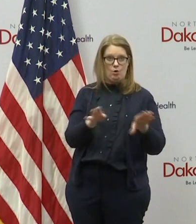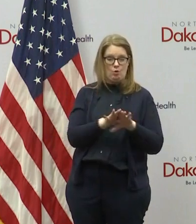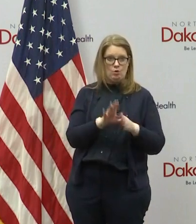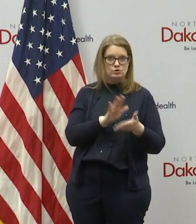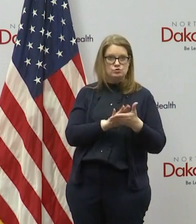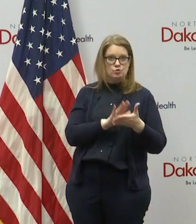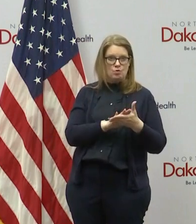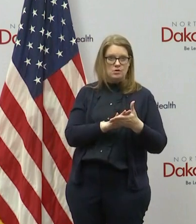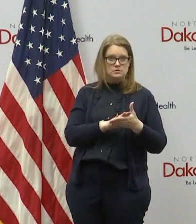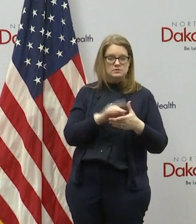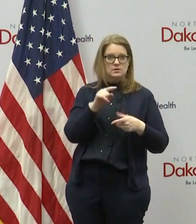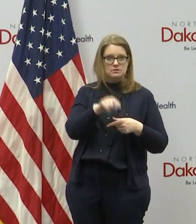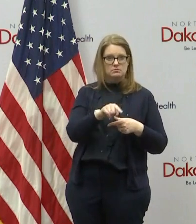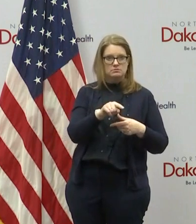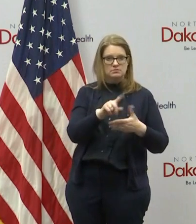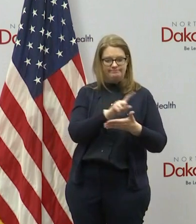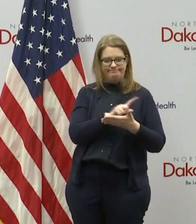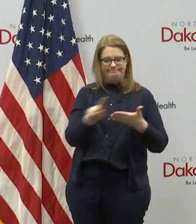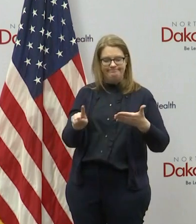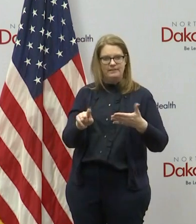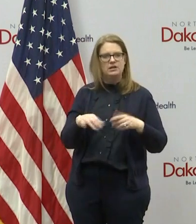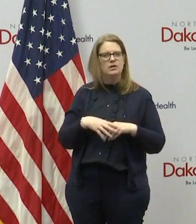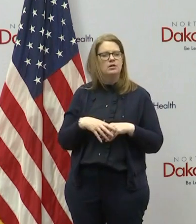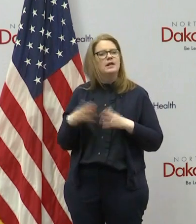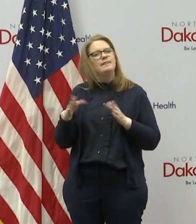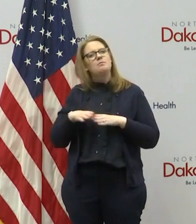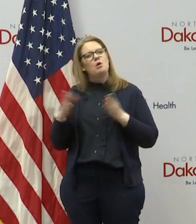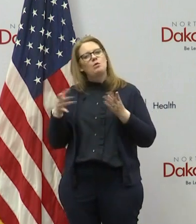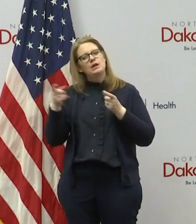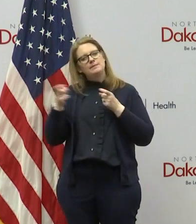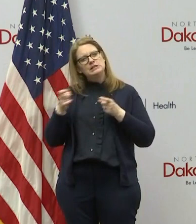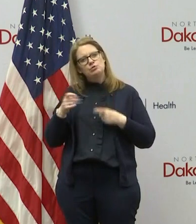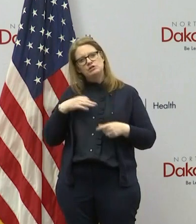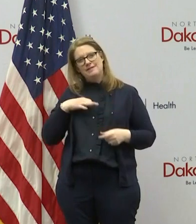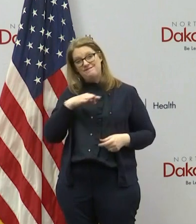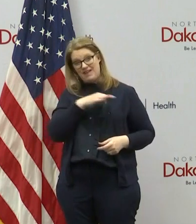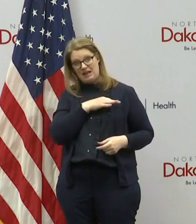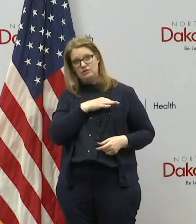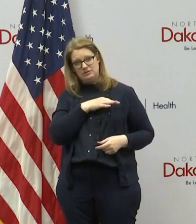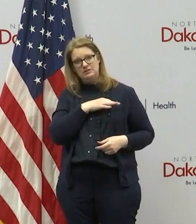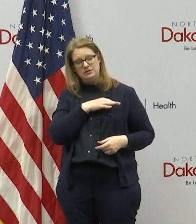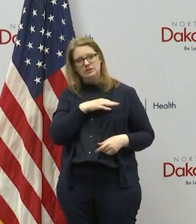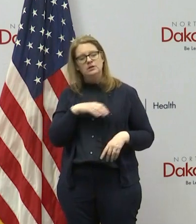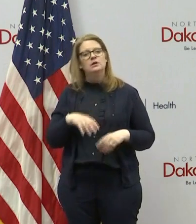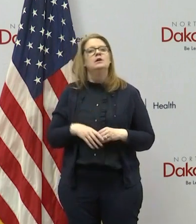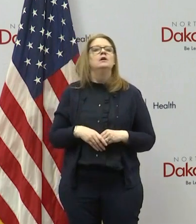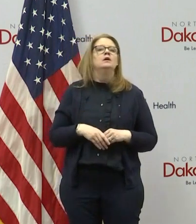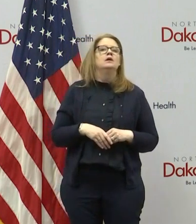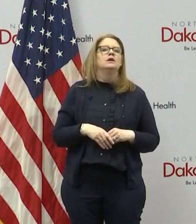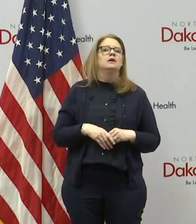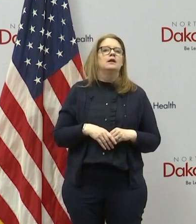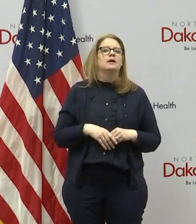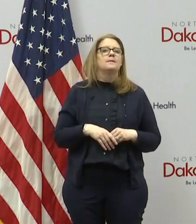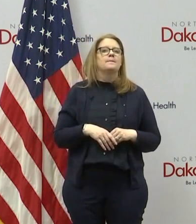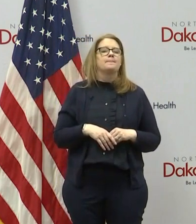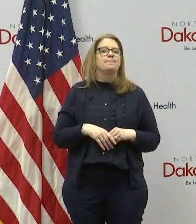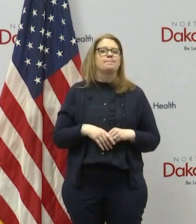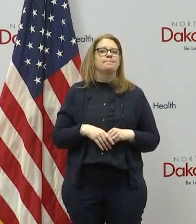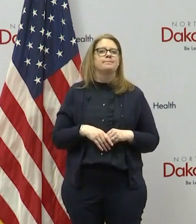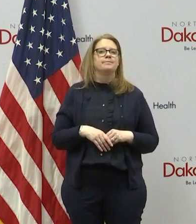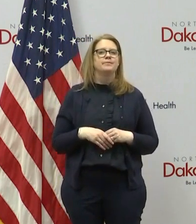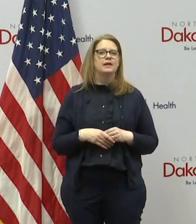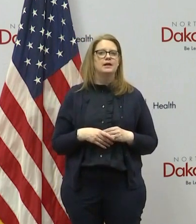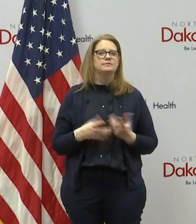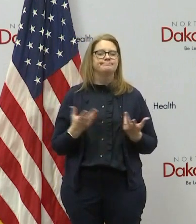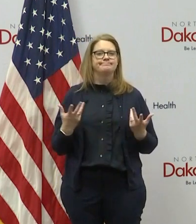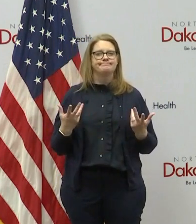on-site instruction. They've always been open to administrators and faculty. I want to point out that on this journey